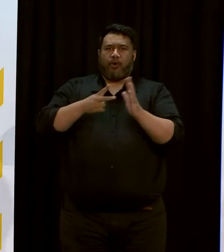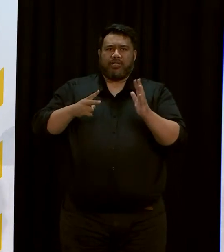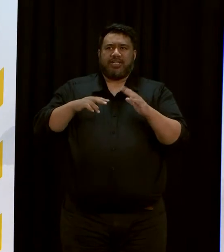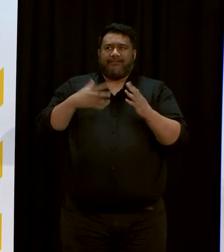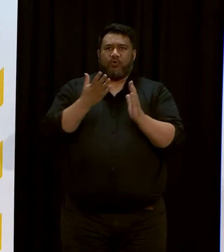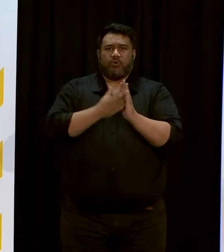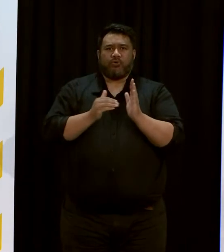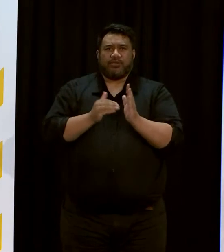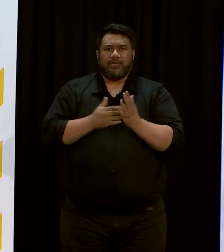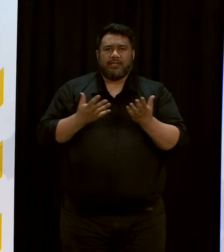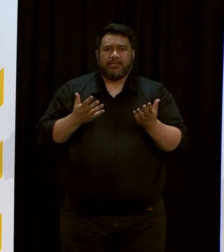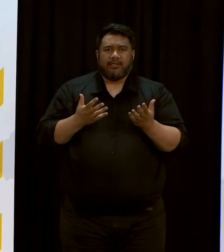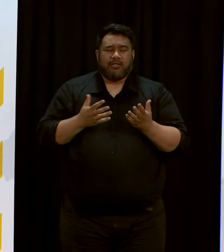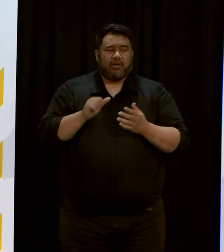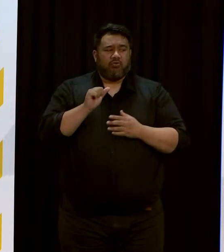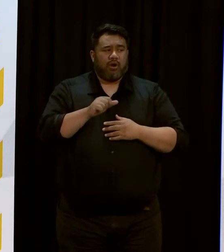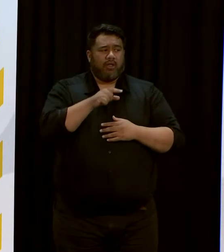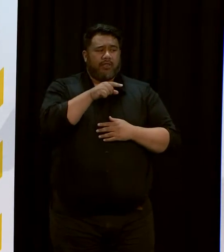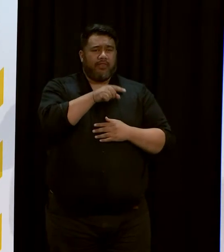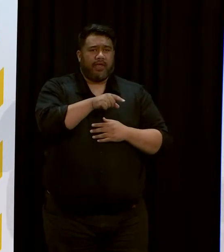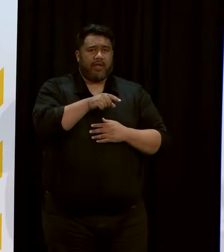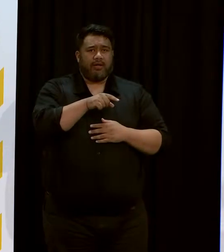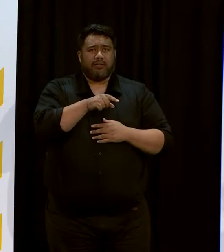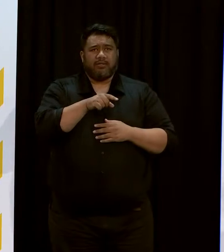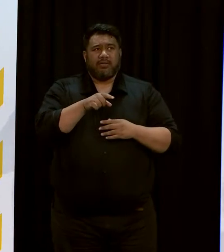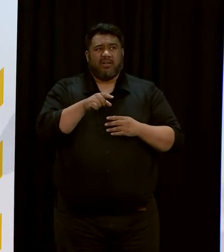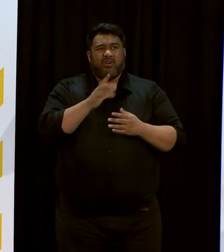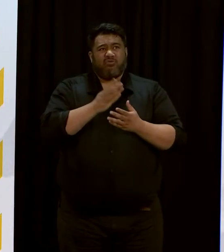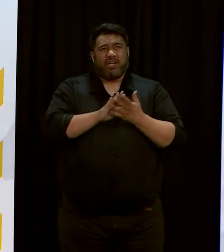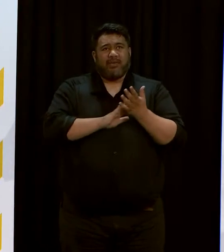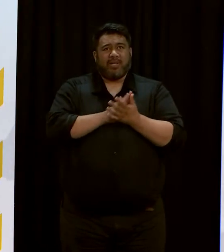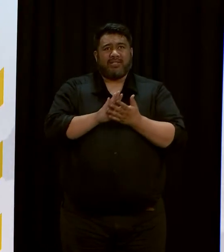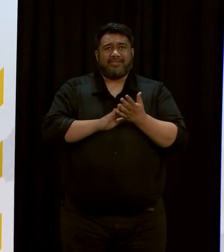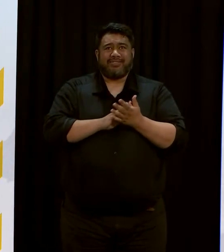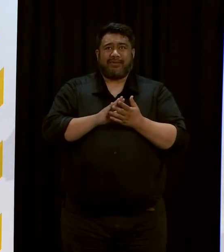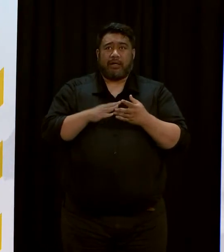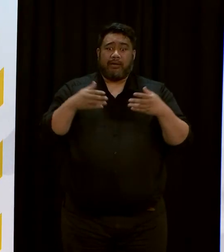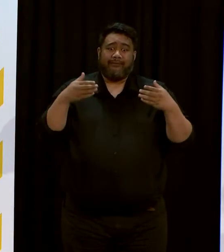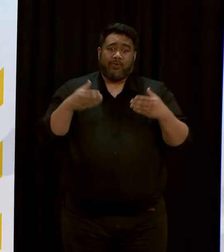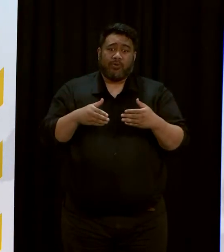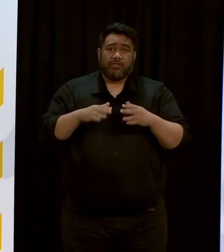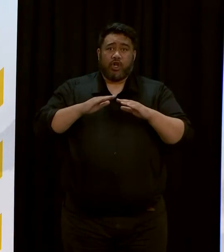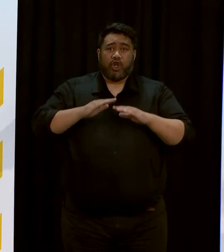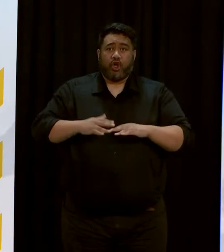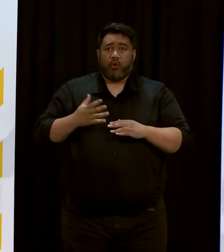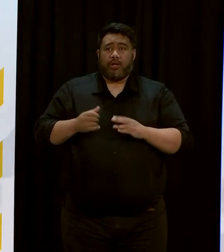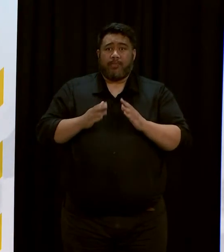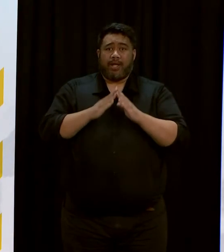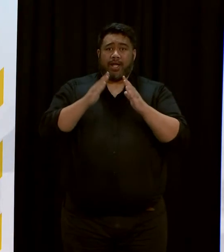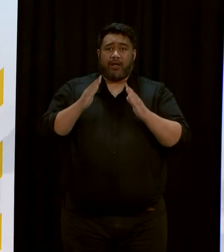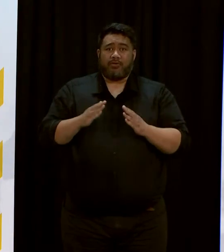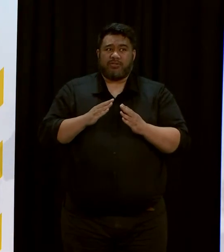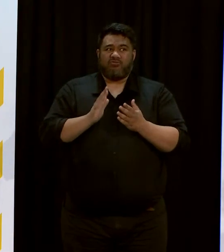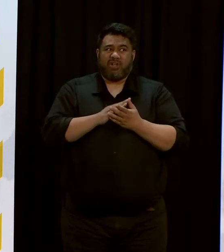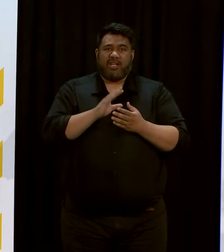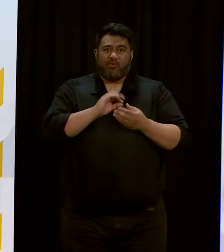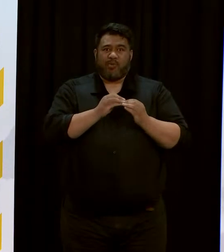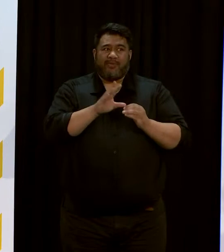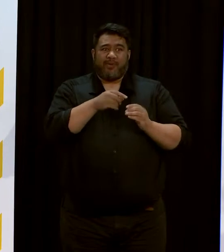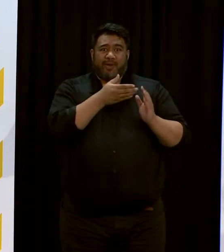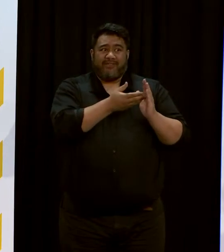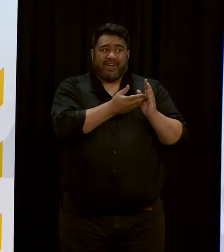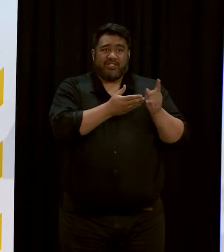that somehow a focus on low-income households would be a shift or just simply a response to inflation, whereas actually we've long held